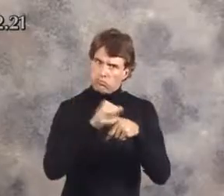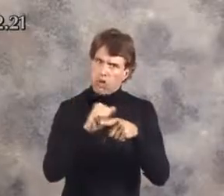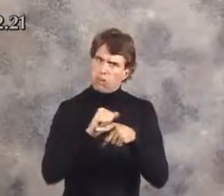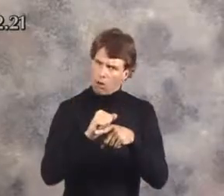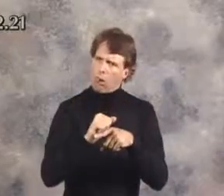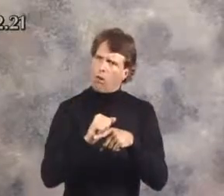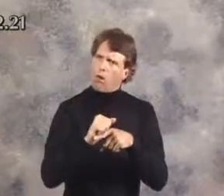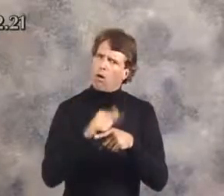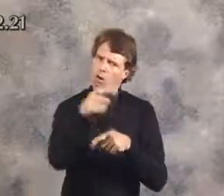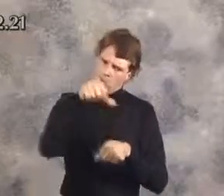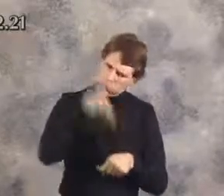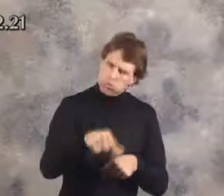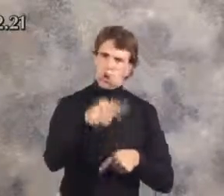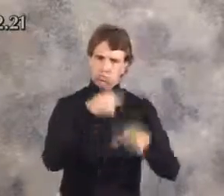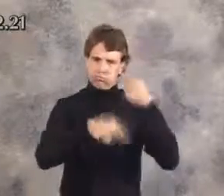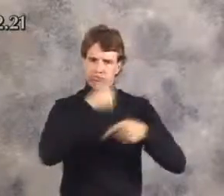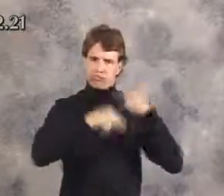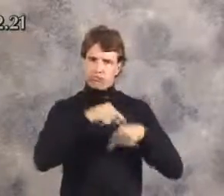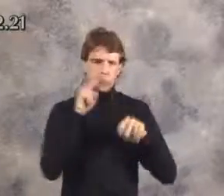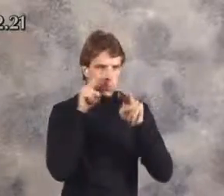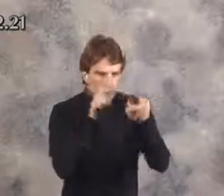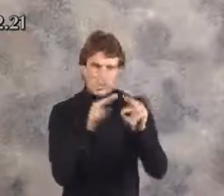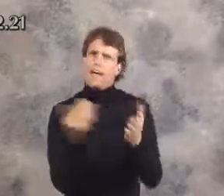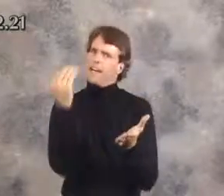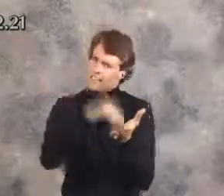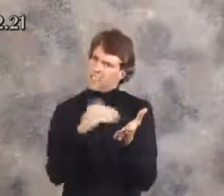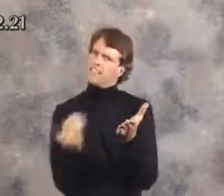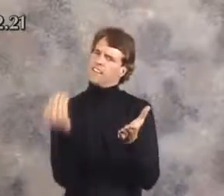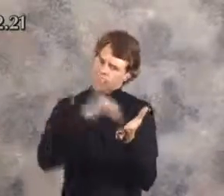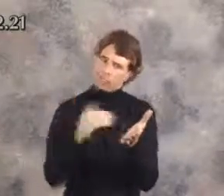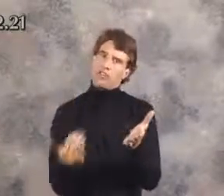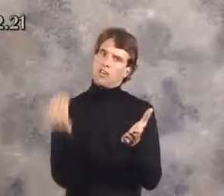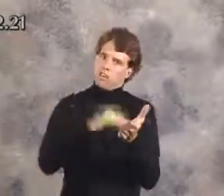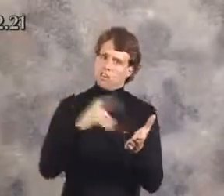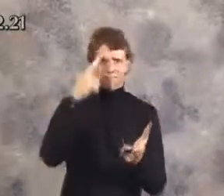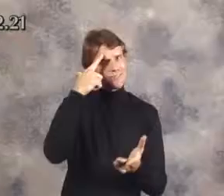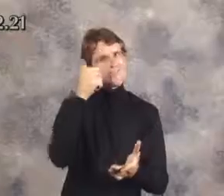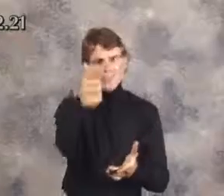tape again and again and practice as often as you like.